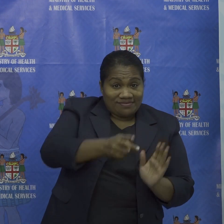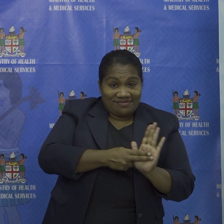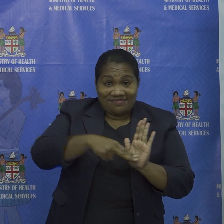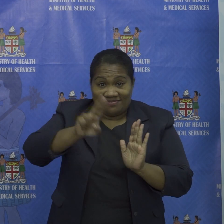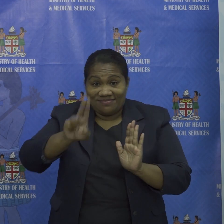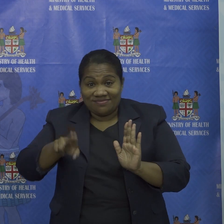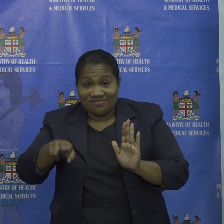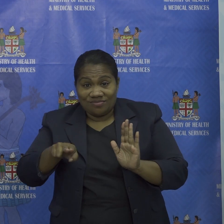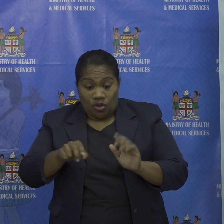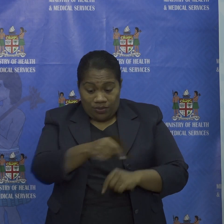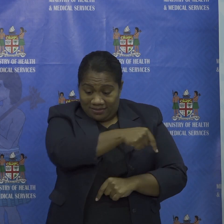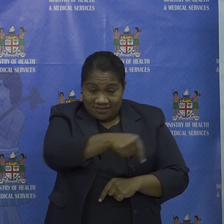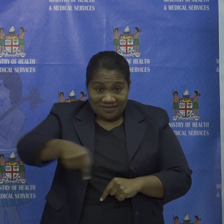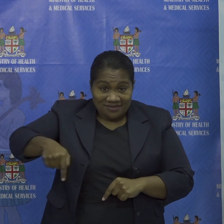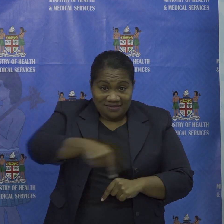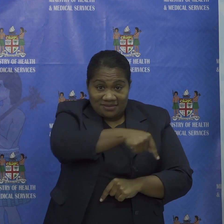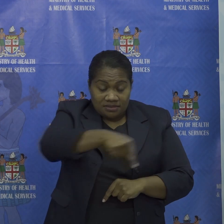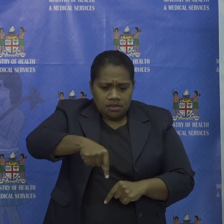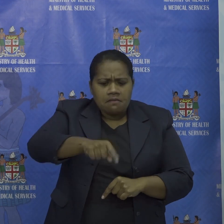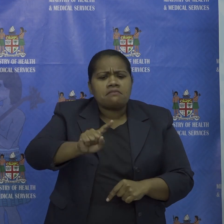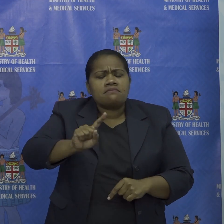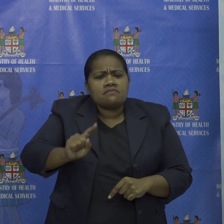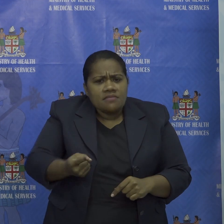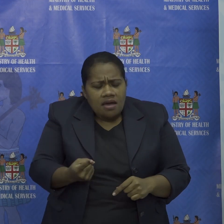corridor. But we recognize that the